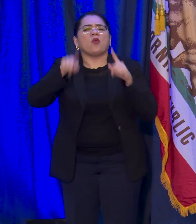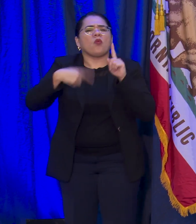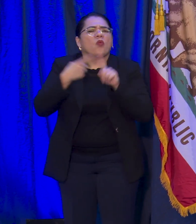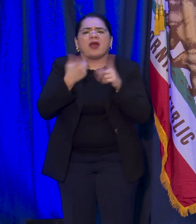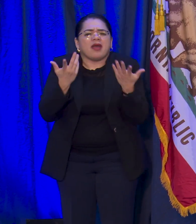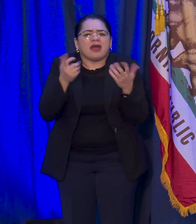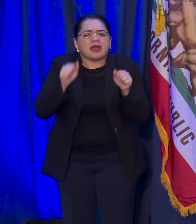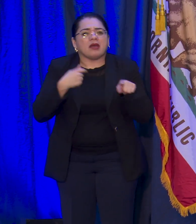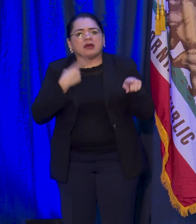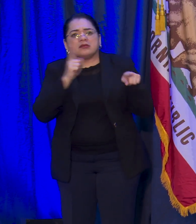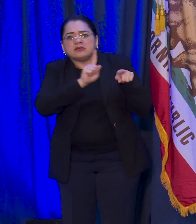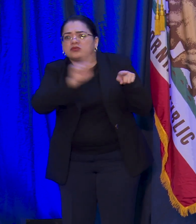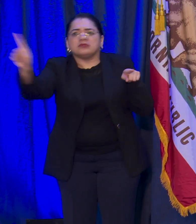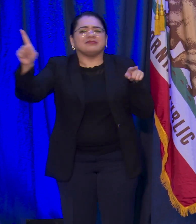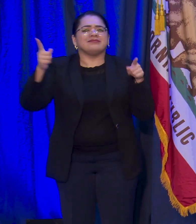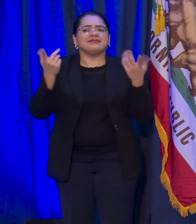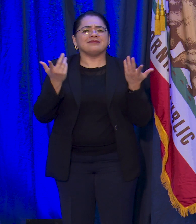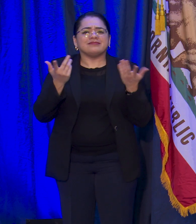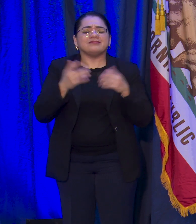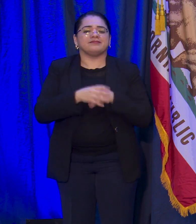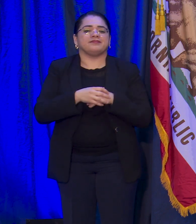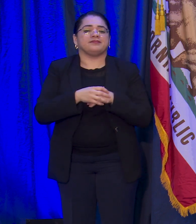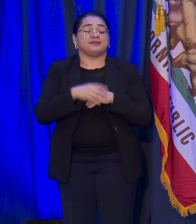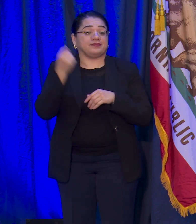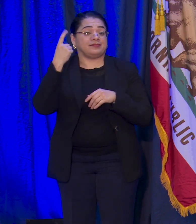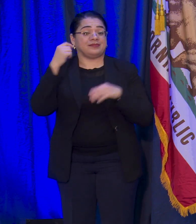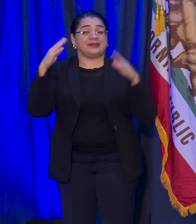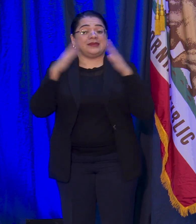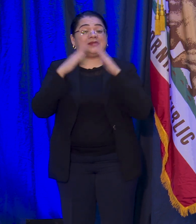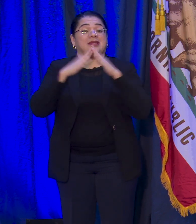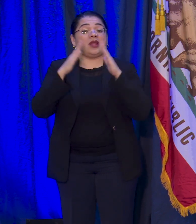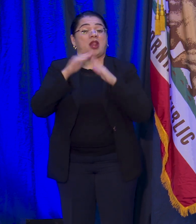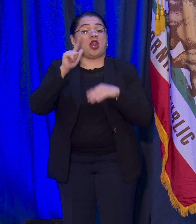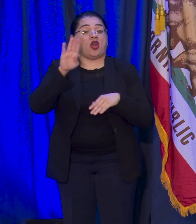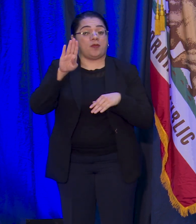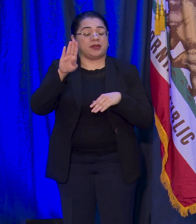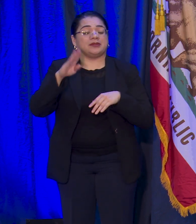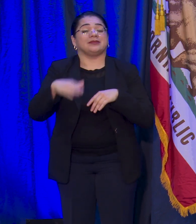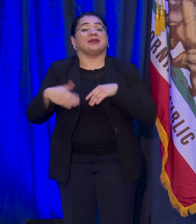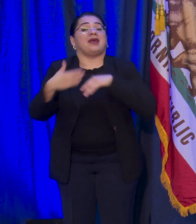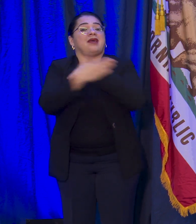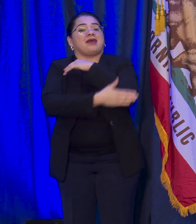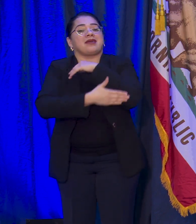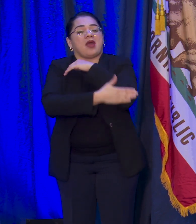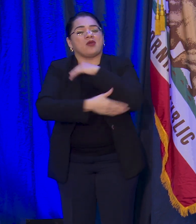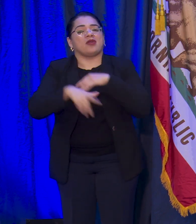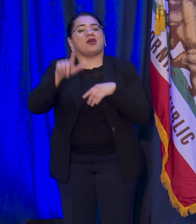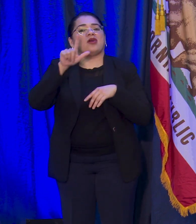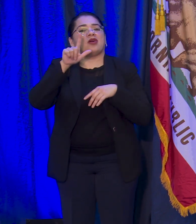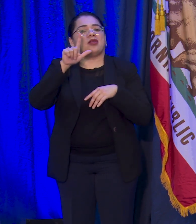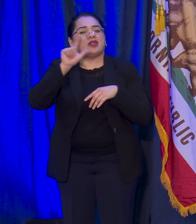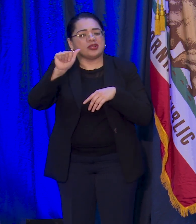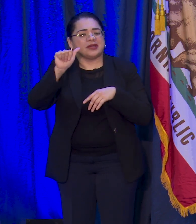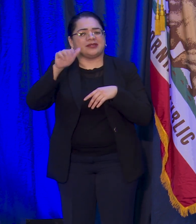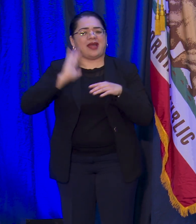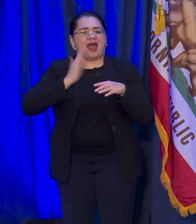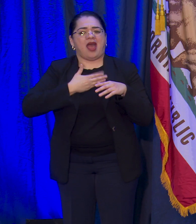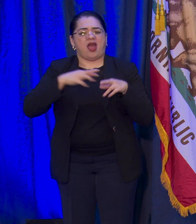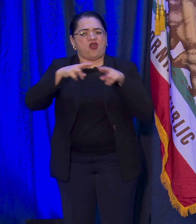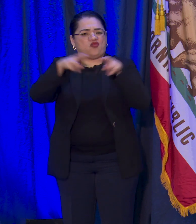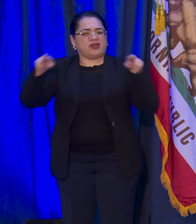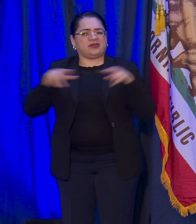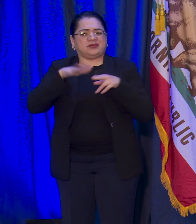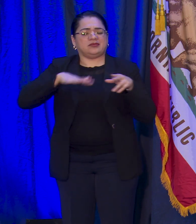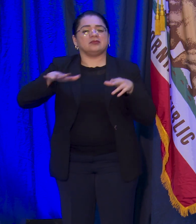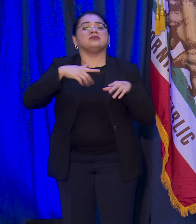important for people to know is that the city of Long Beach and the county of Los Angeles and our region, we are testing